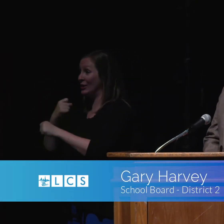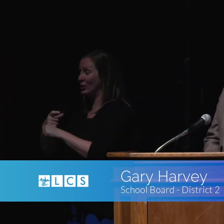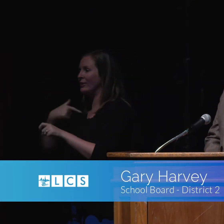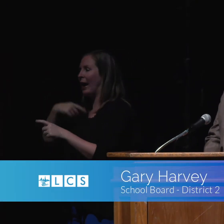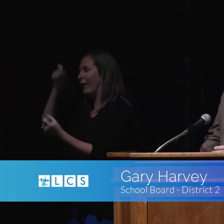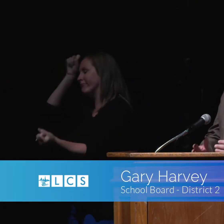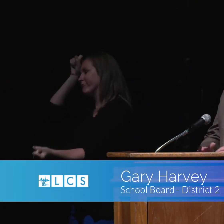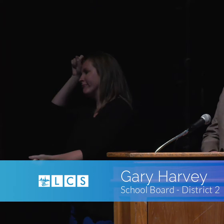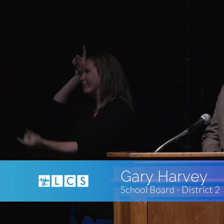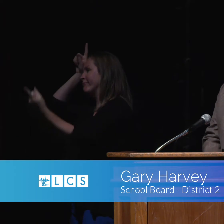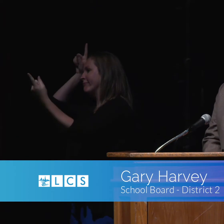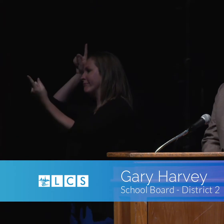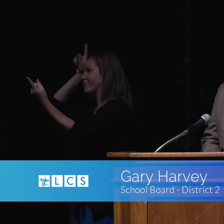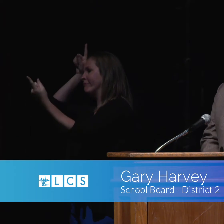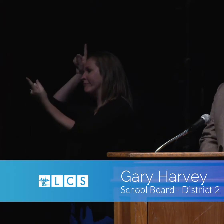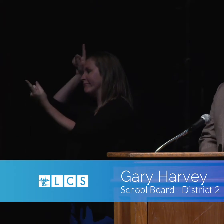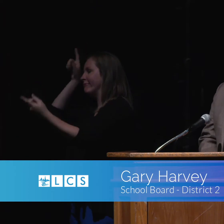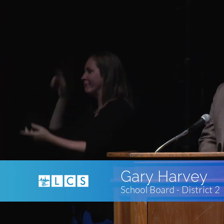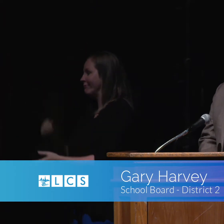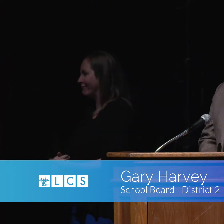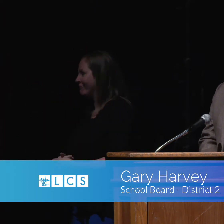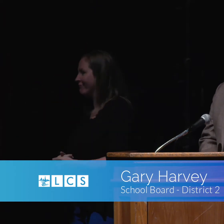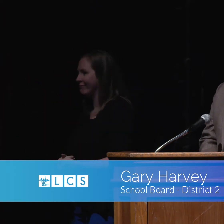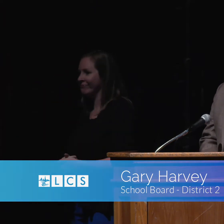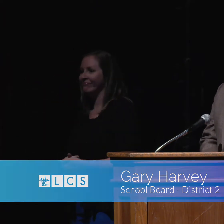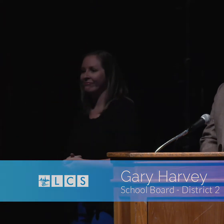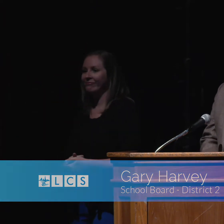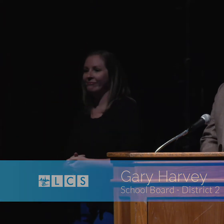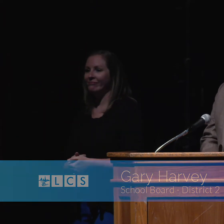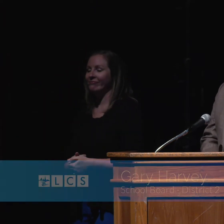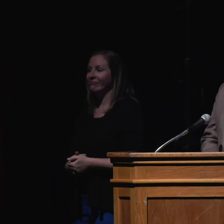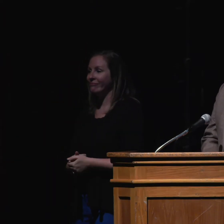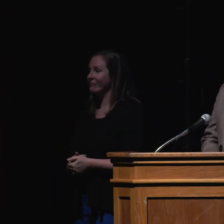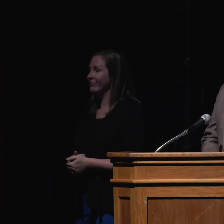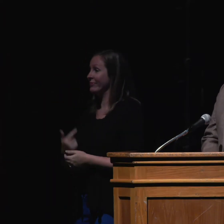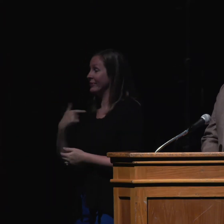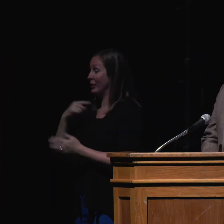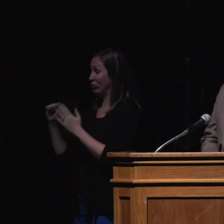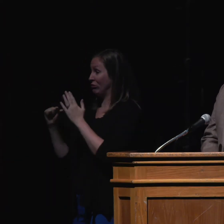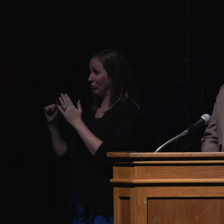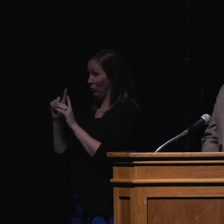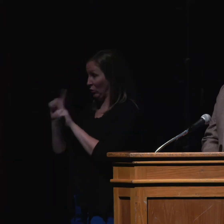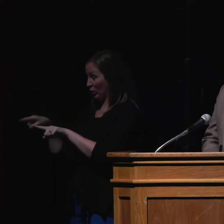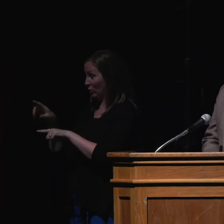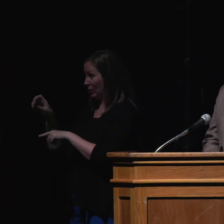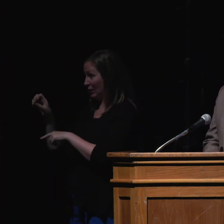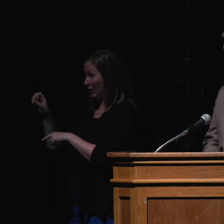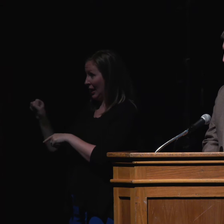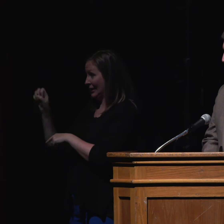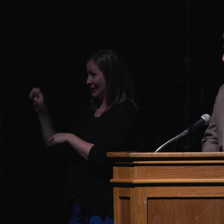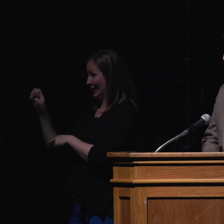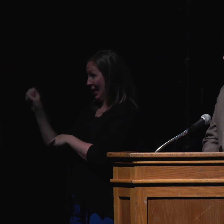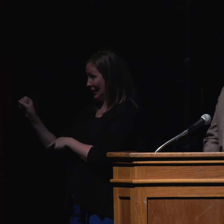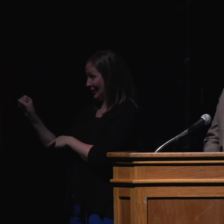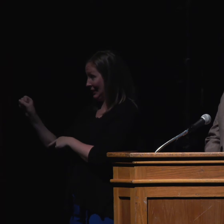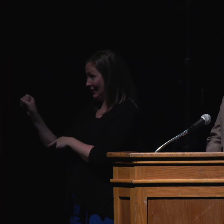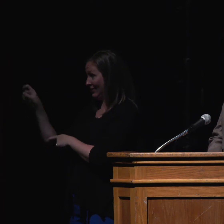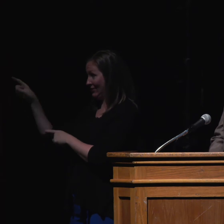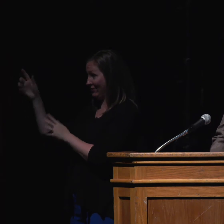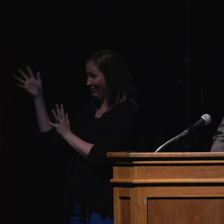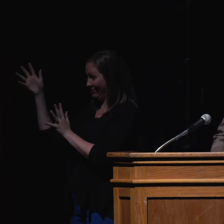get what you're feeling right now. I am a product of Sandusky Elementary School,